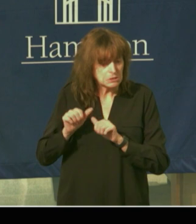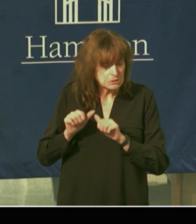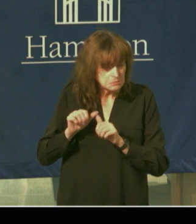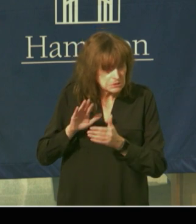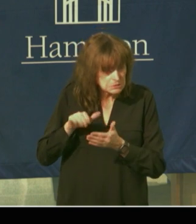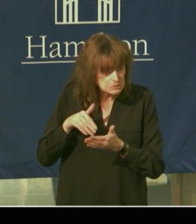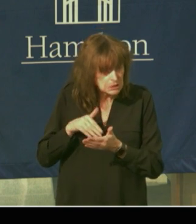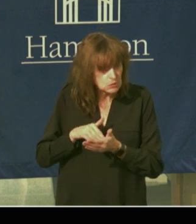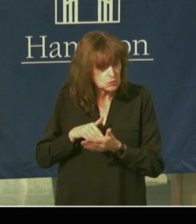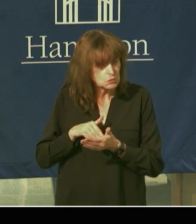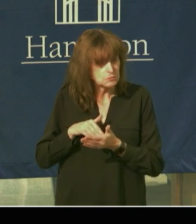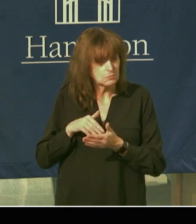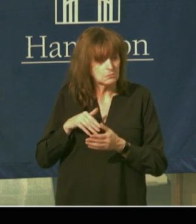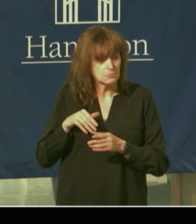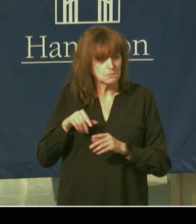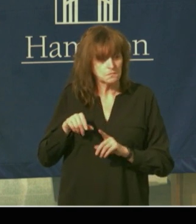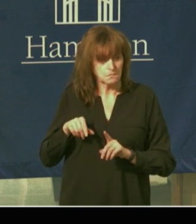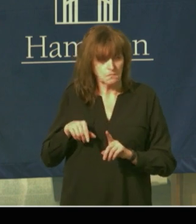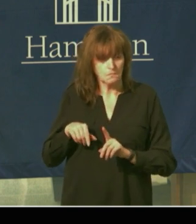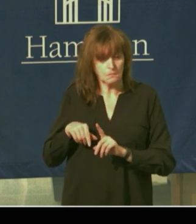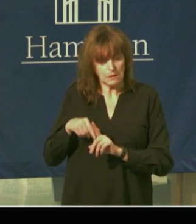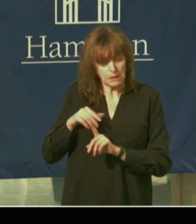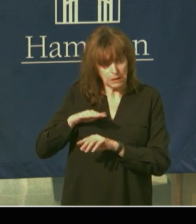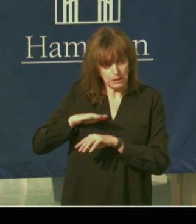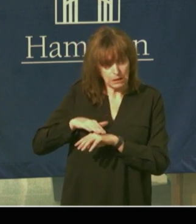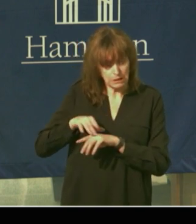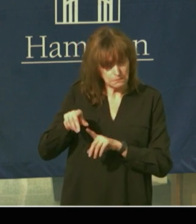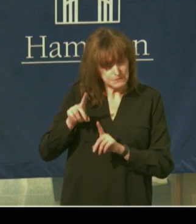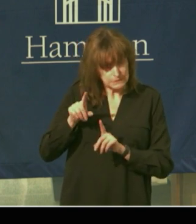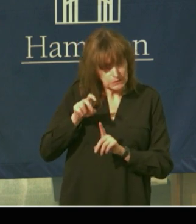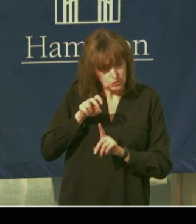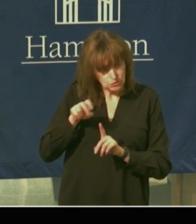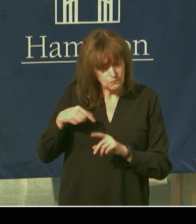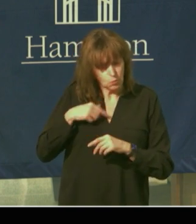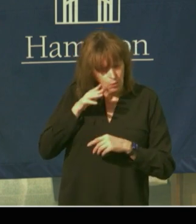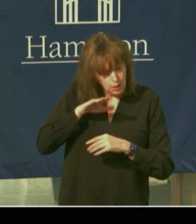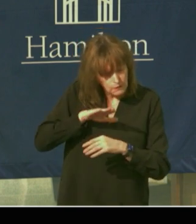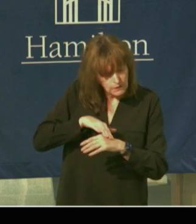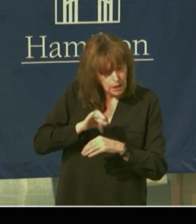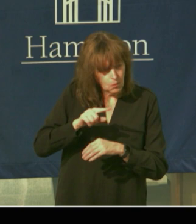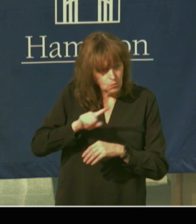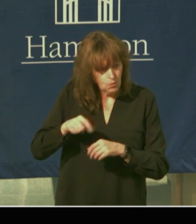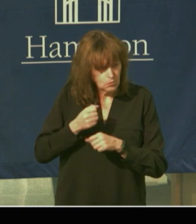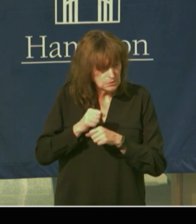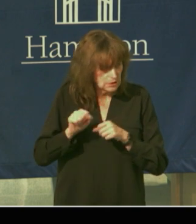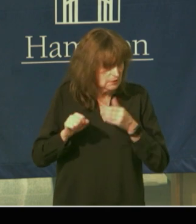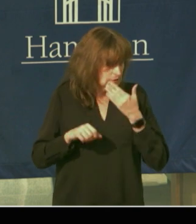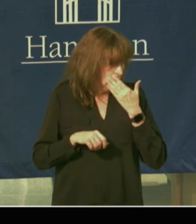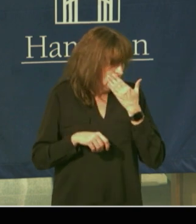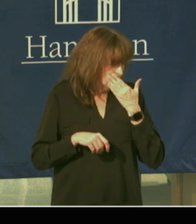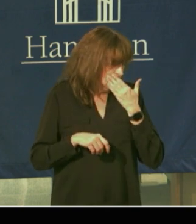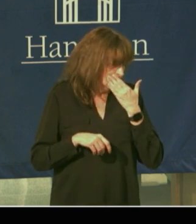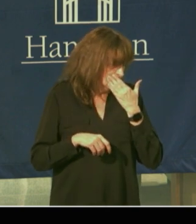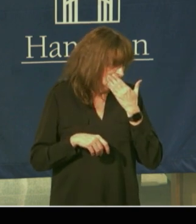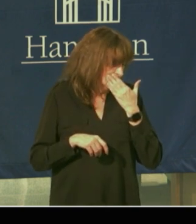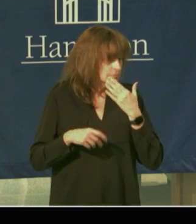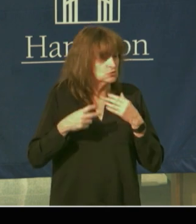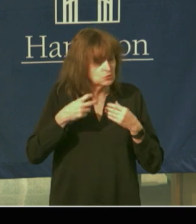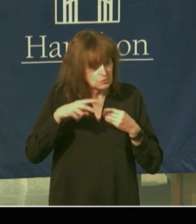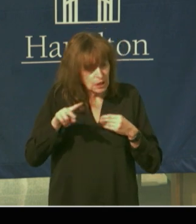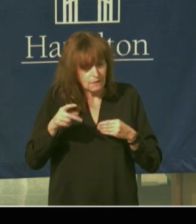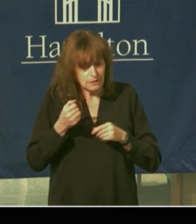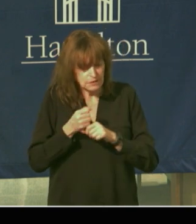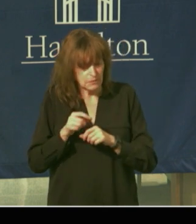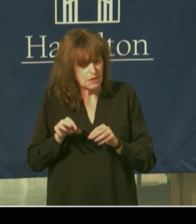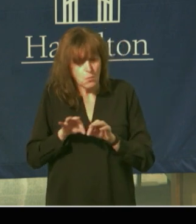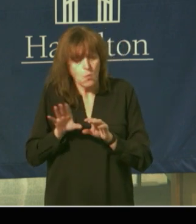person instructions as to how to get there in as safe a way as possible. Again, minimize transmission. Get them into the